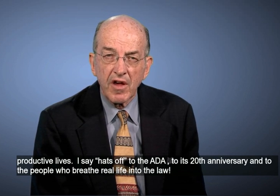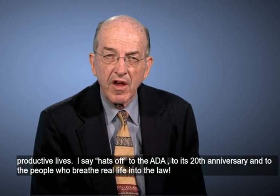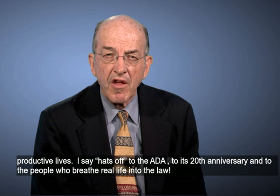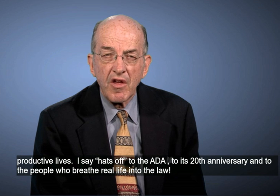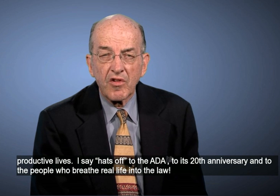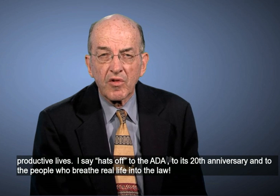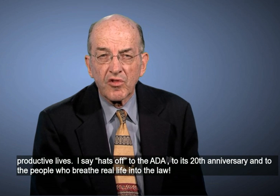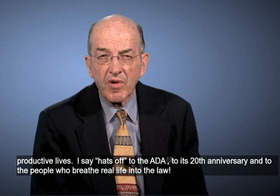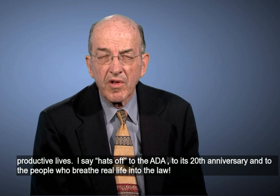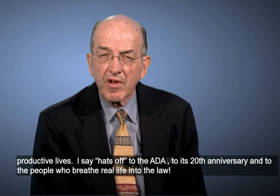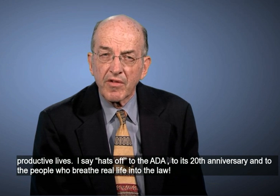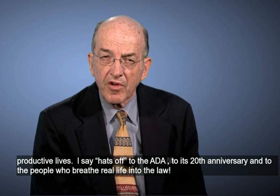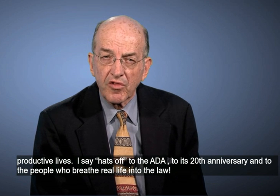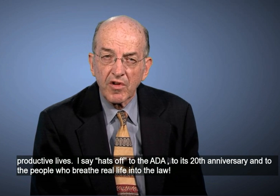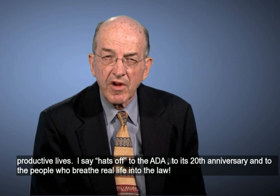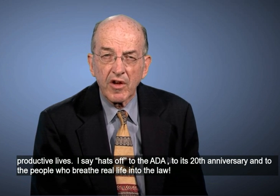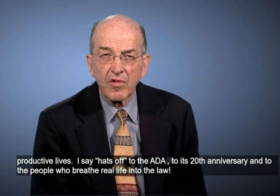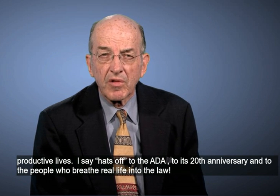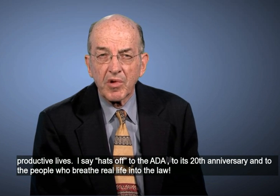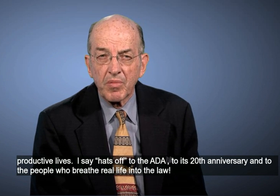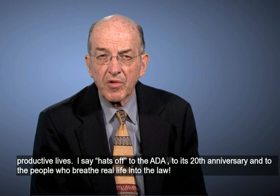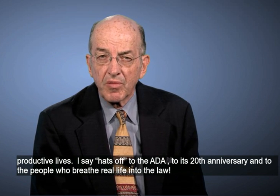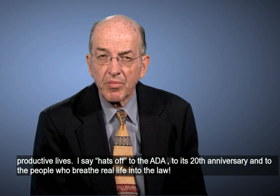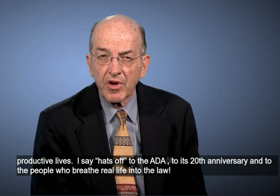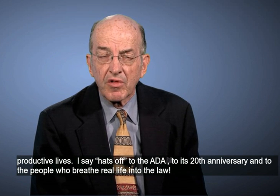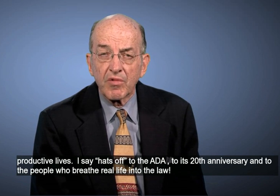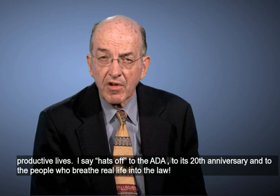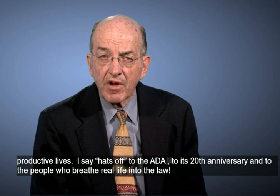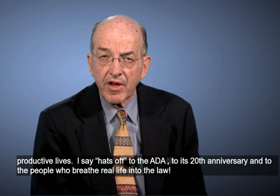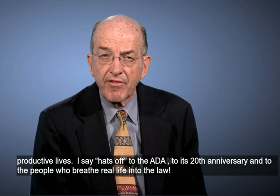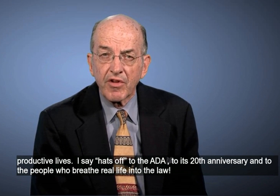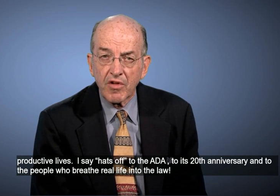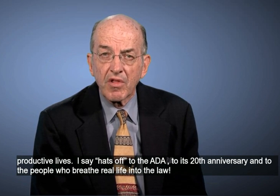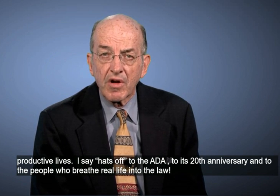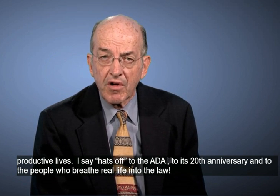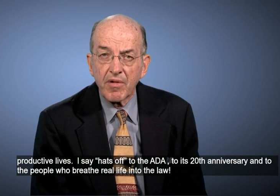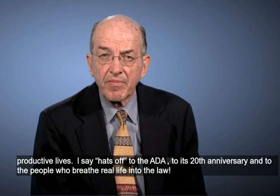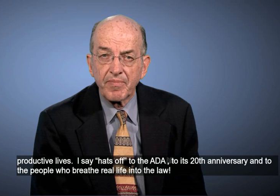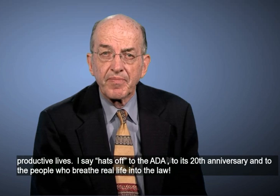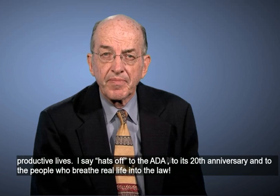ADA, to its 20th anniversary, and to the people who breathed real life into the law.